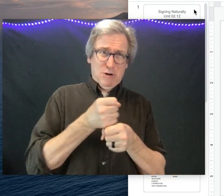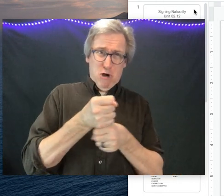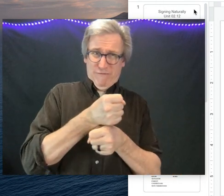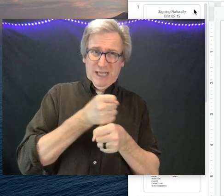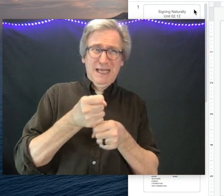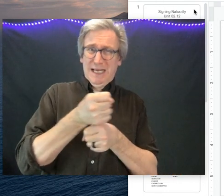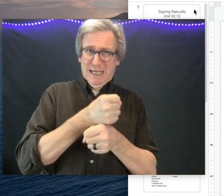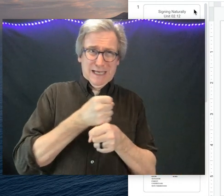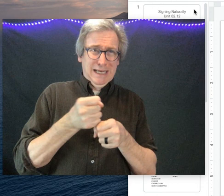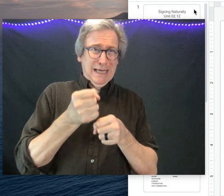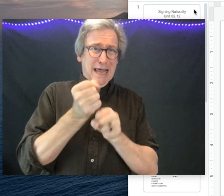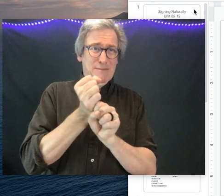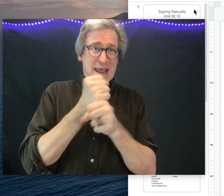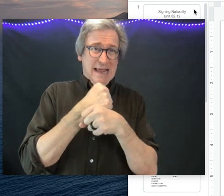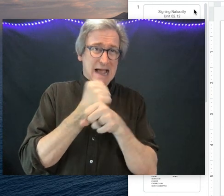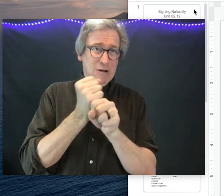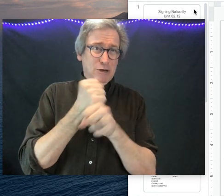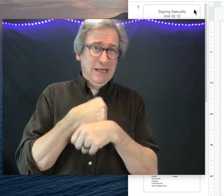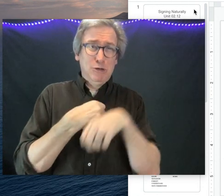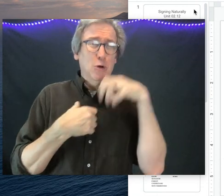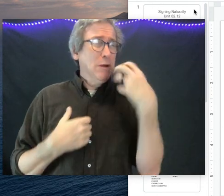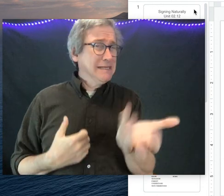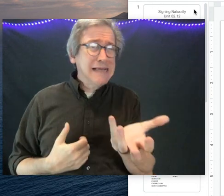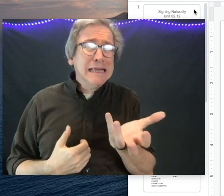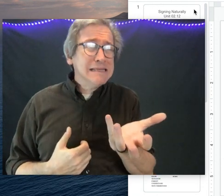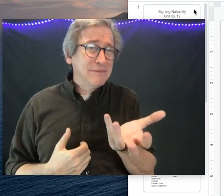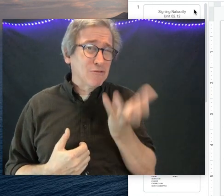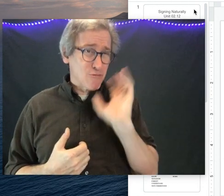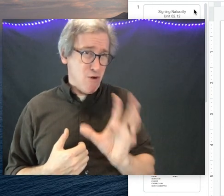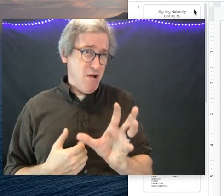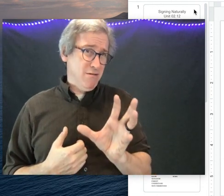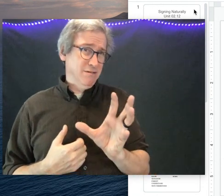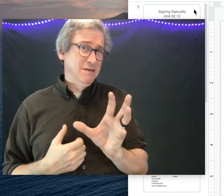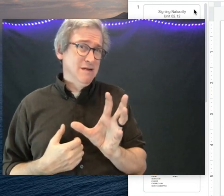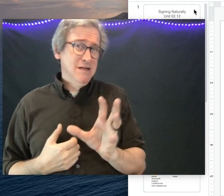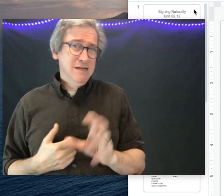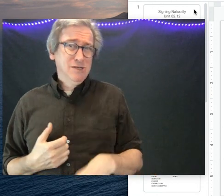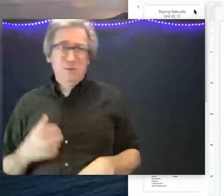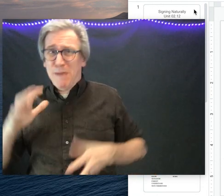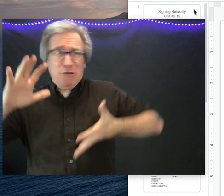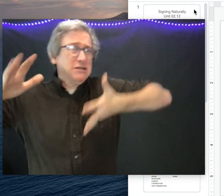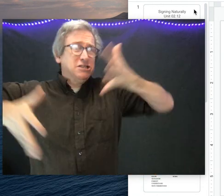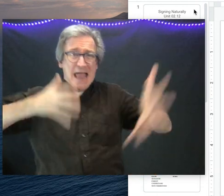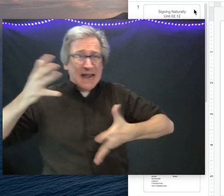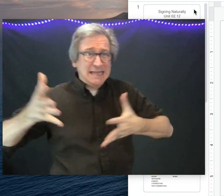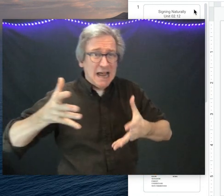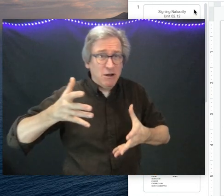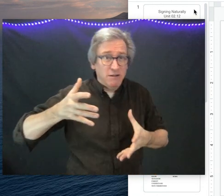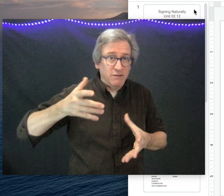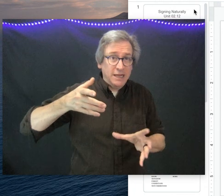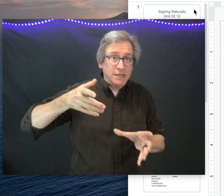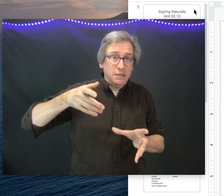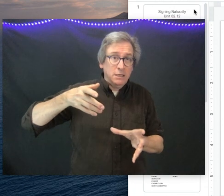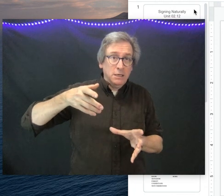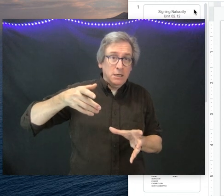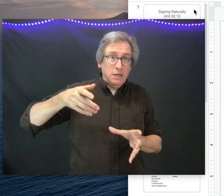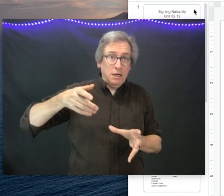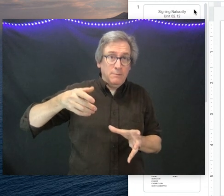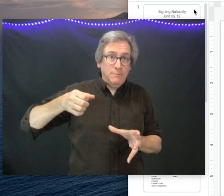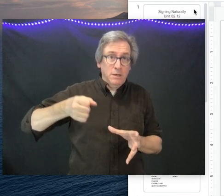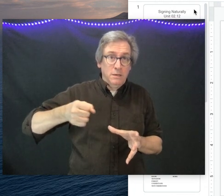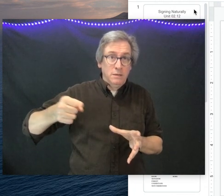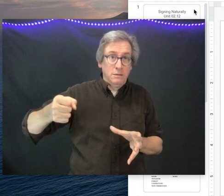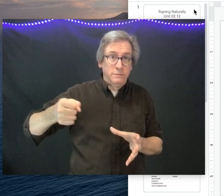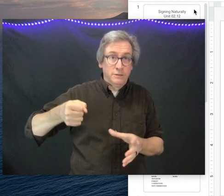talked about coffee and make out. Like, you don't want to sign something wrong. So it's better to just act it out of like,